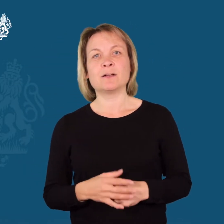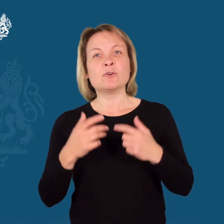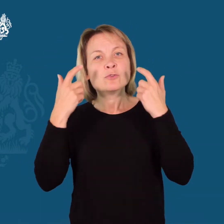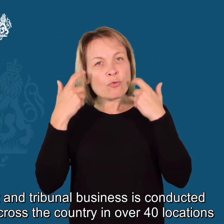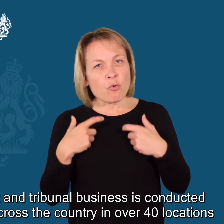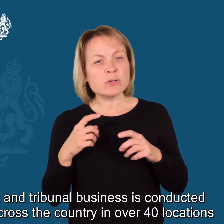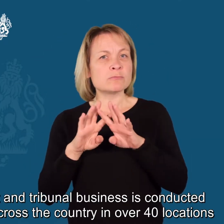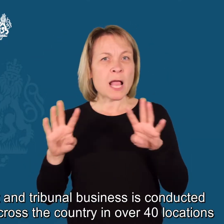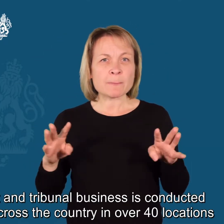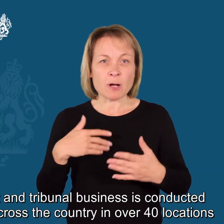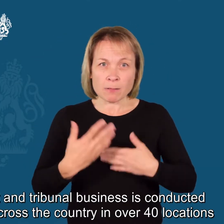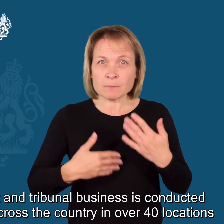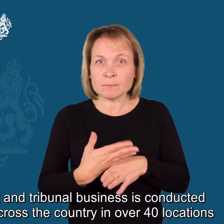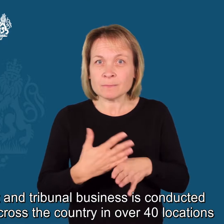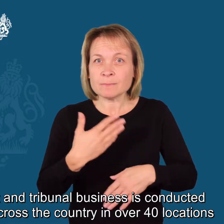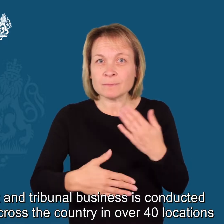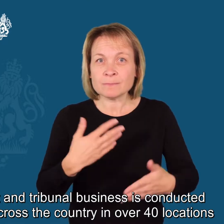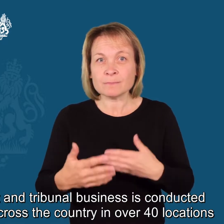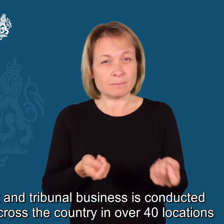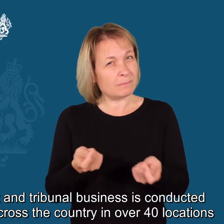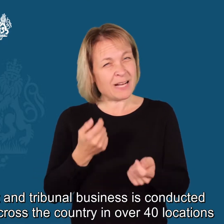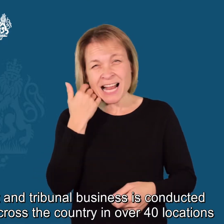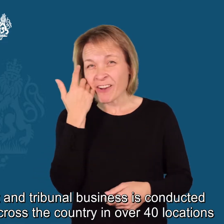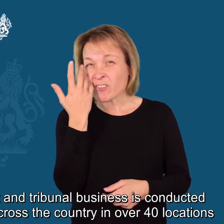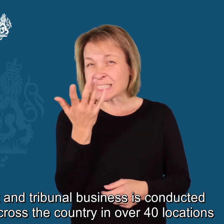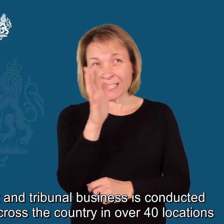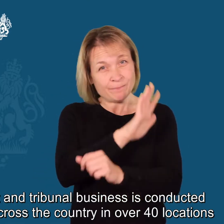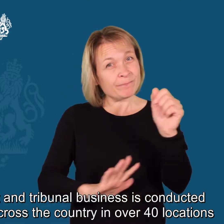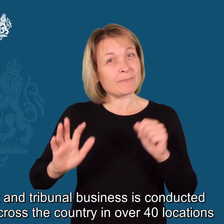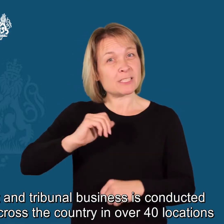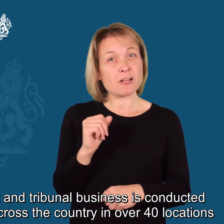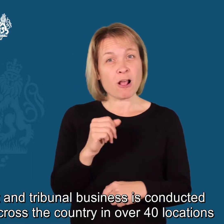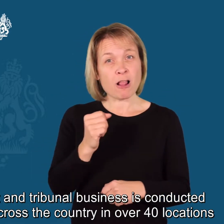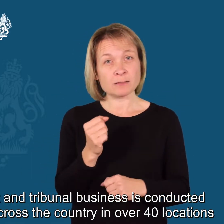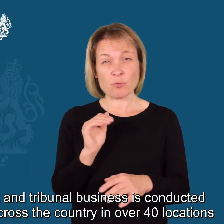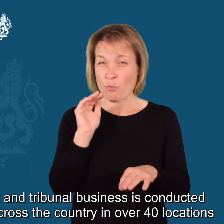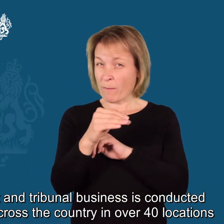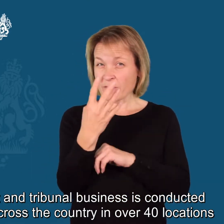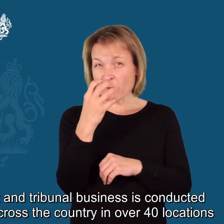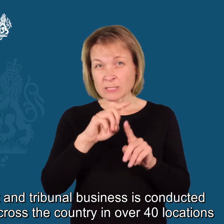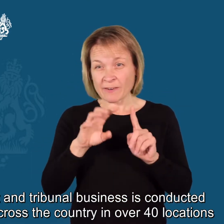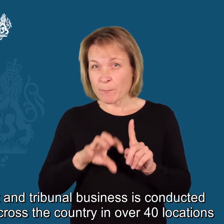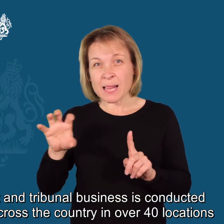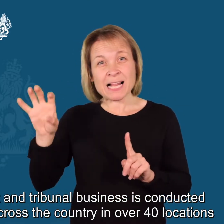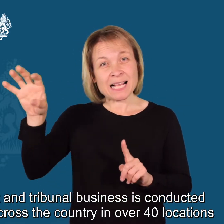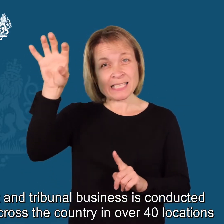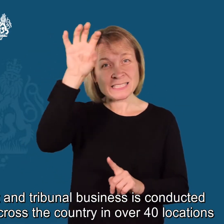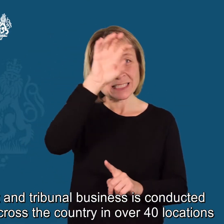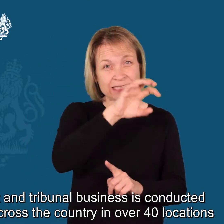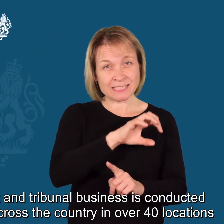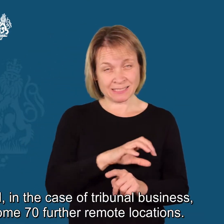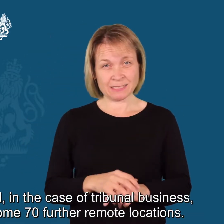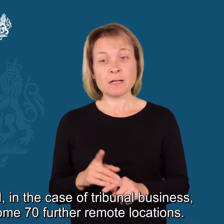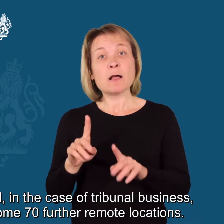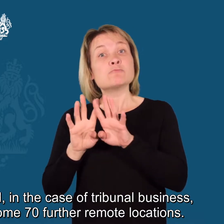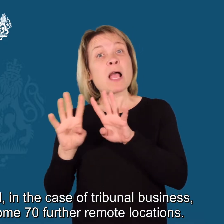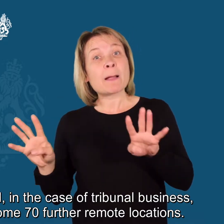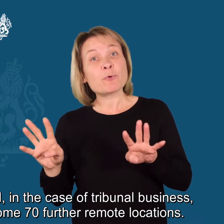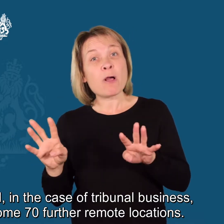Court and tribunal business is conducted daily across the country in over 40 locations and, in the case of tribunal business,